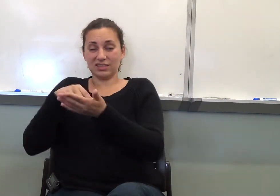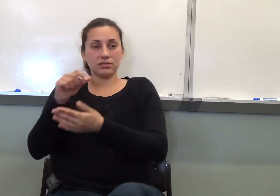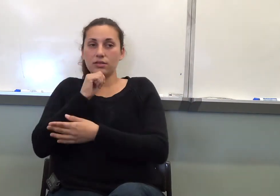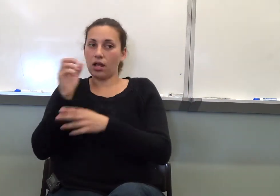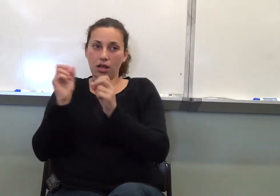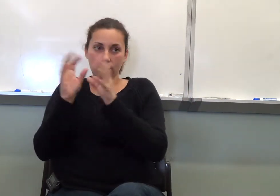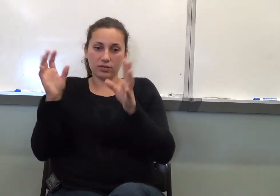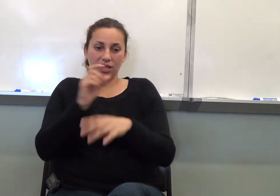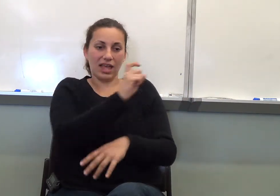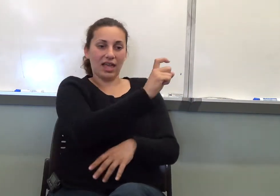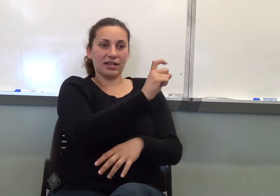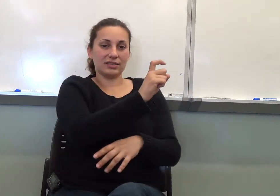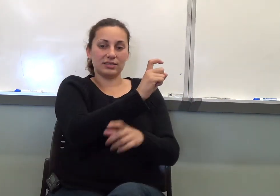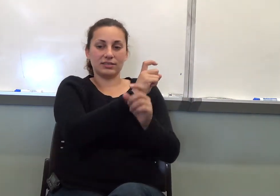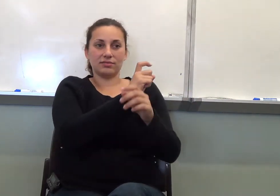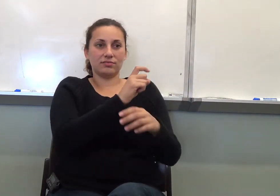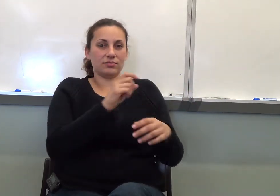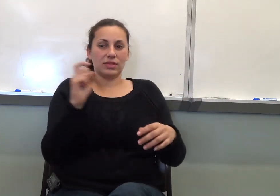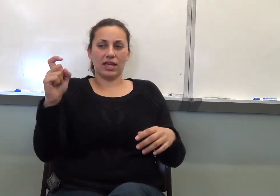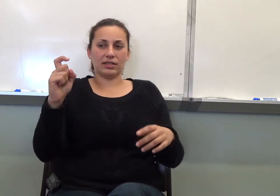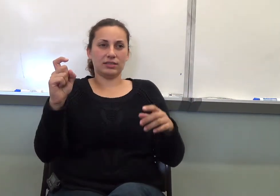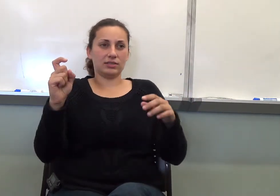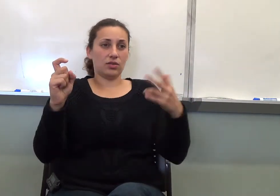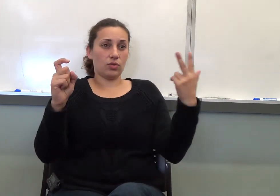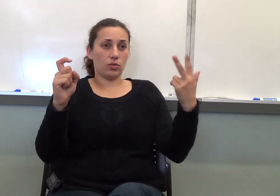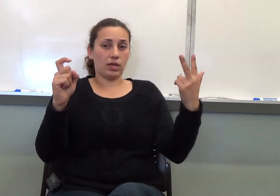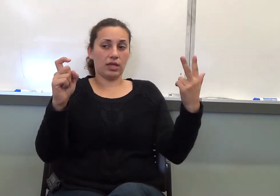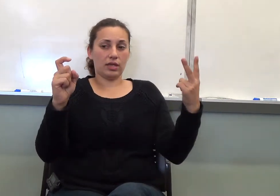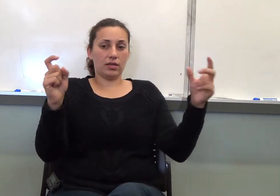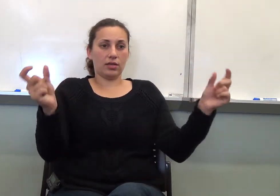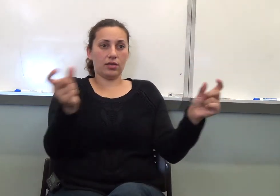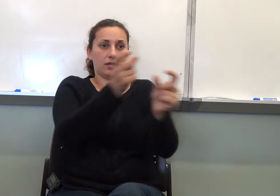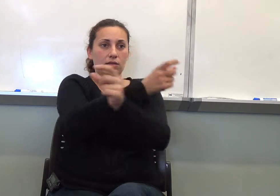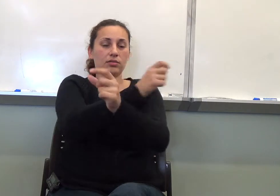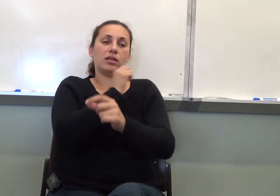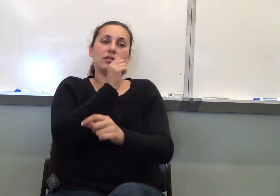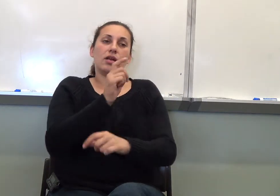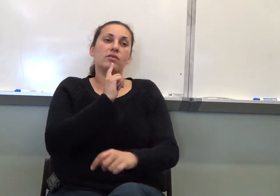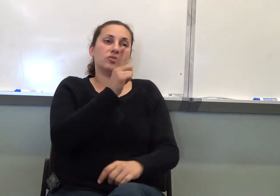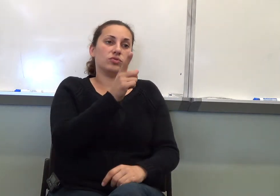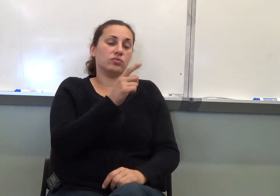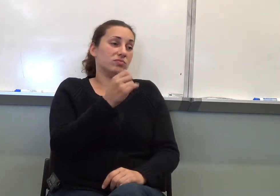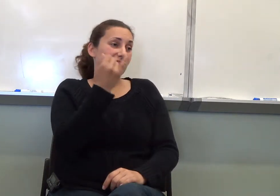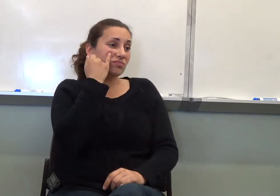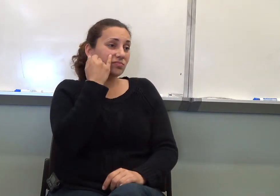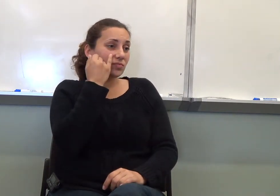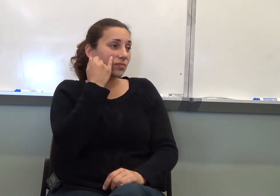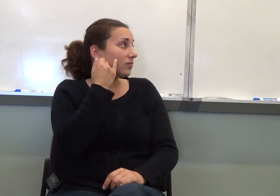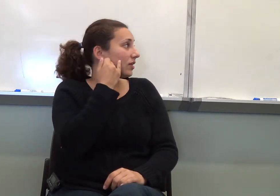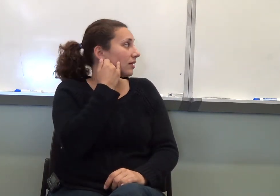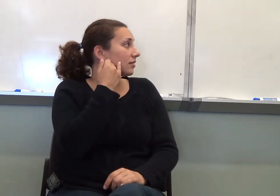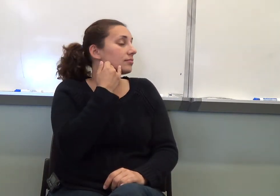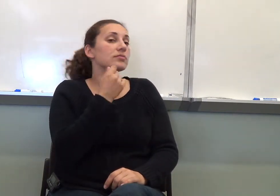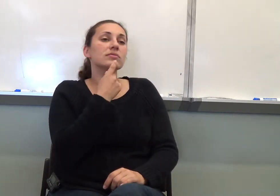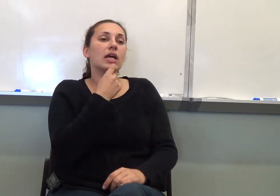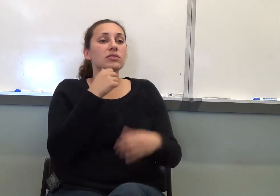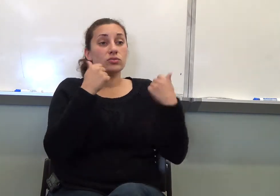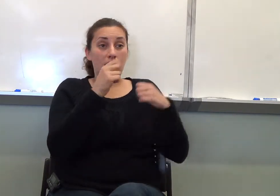x with, can anyone see it? 3. That's right. So if I said, well, let's try a 3, or y equal